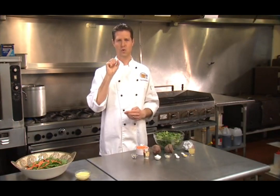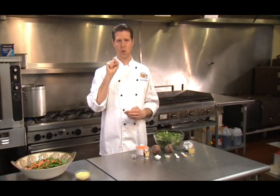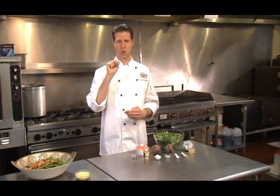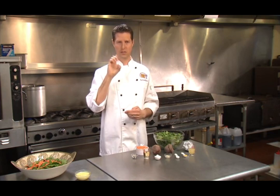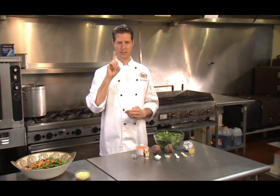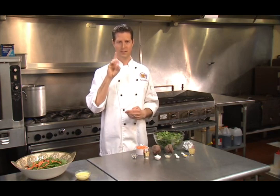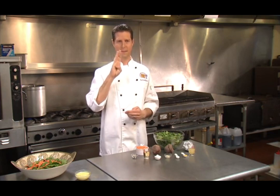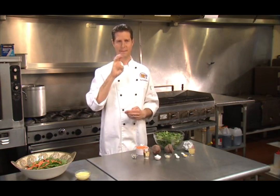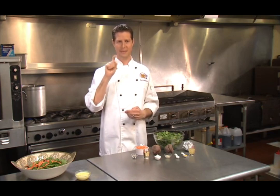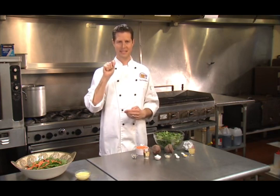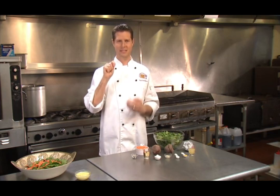dressing.